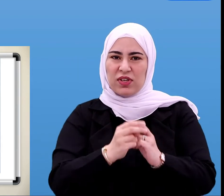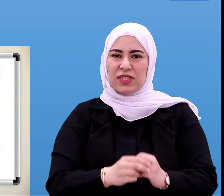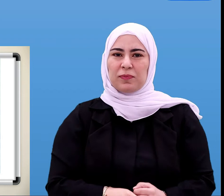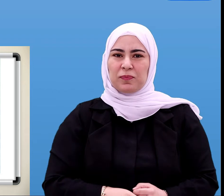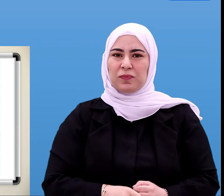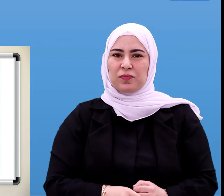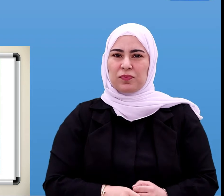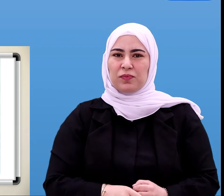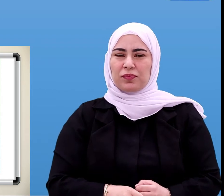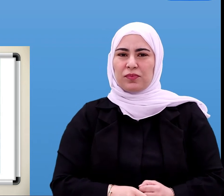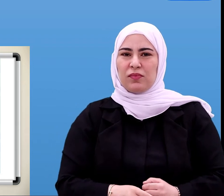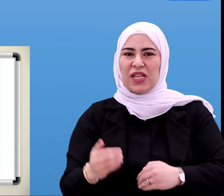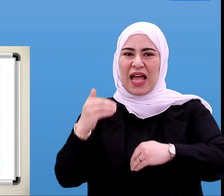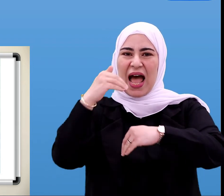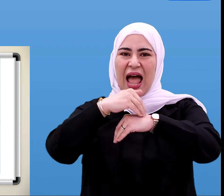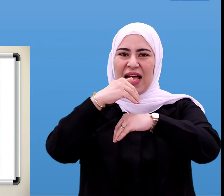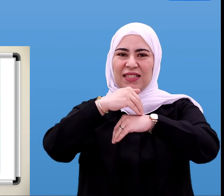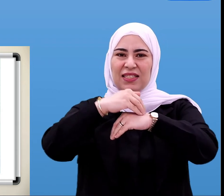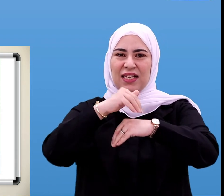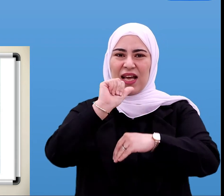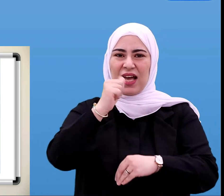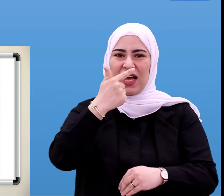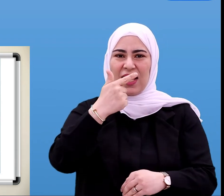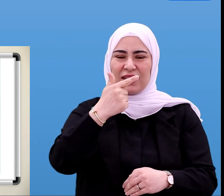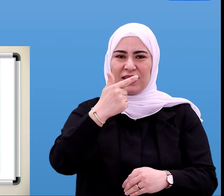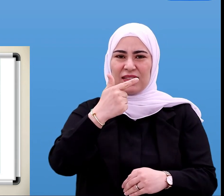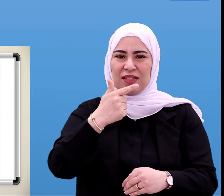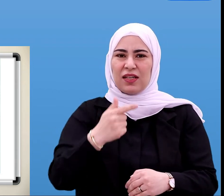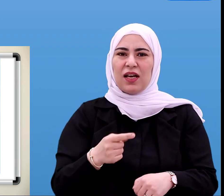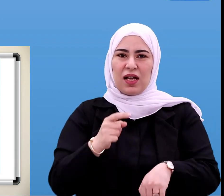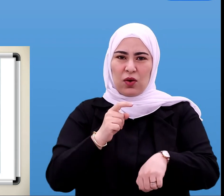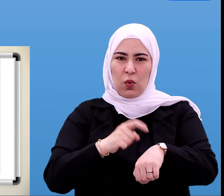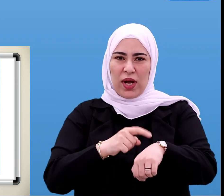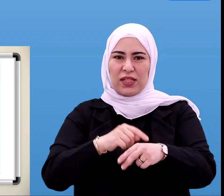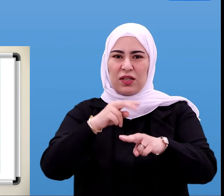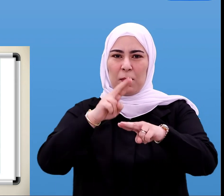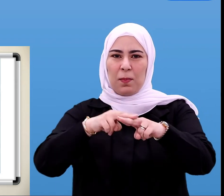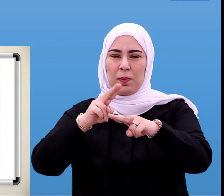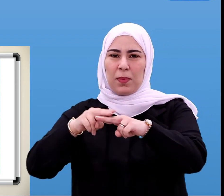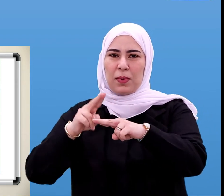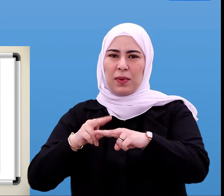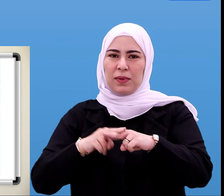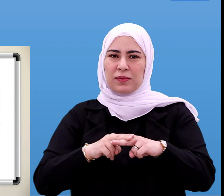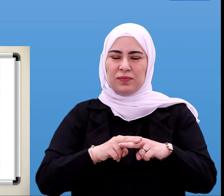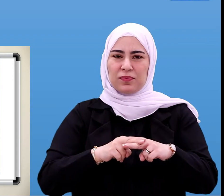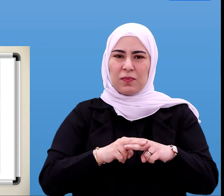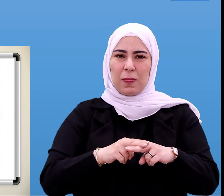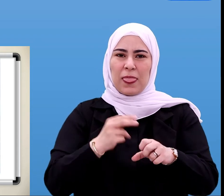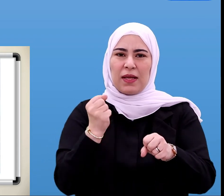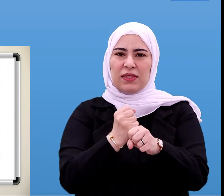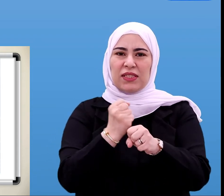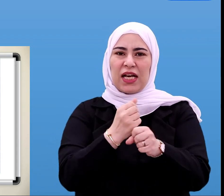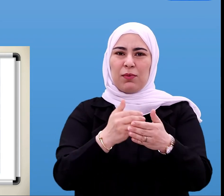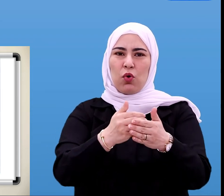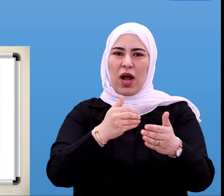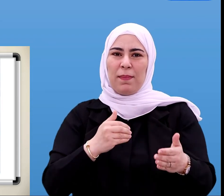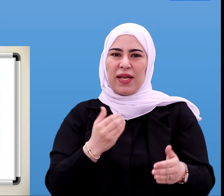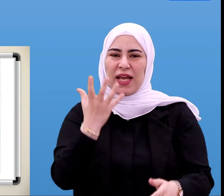time preposition. We use it when we speak about night, weekends, and used